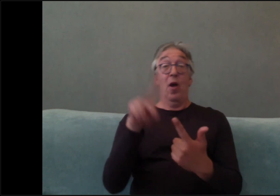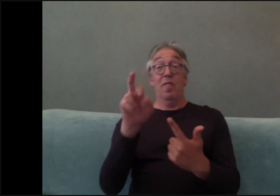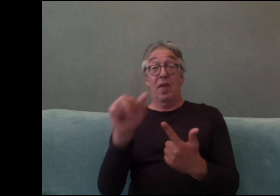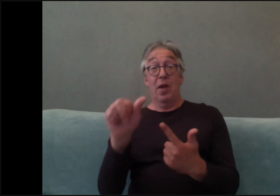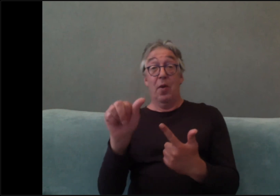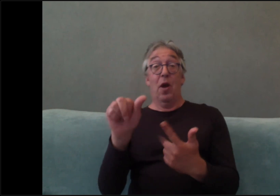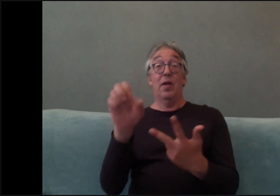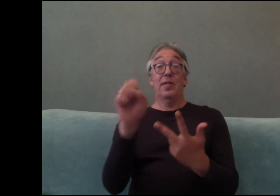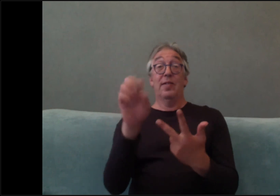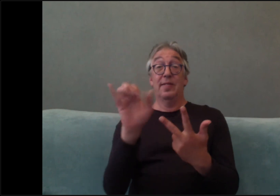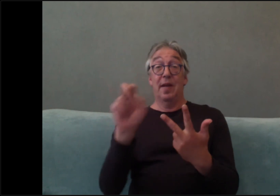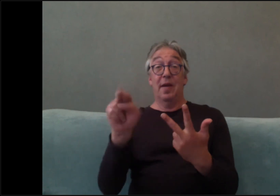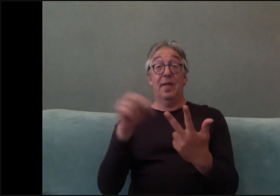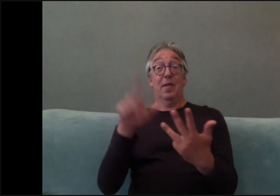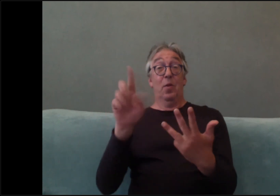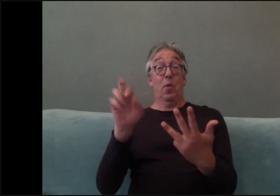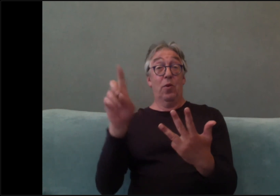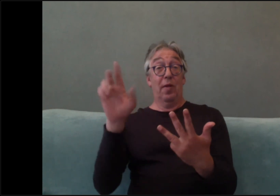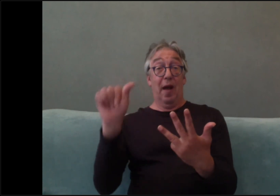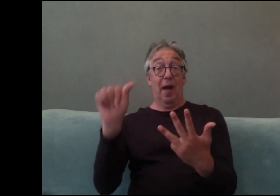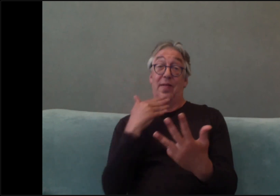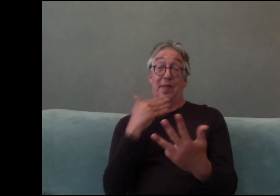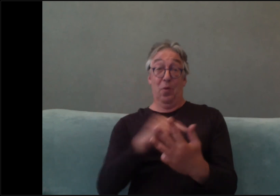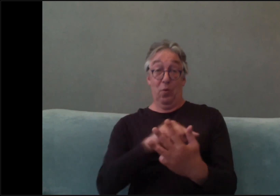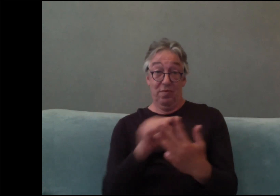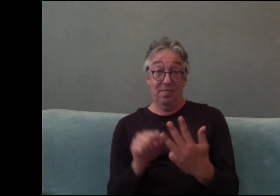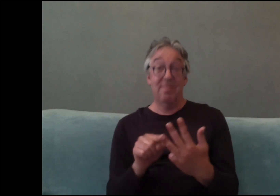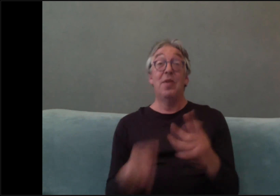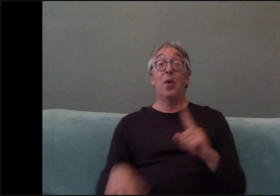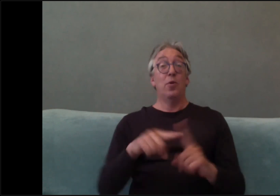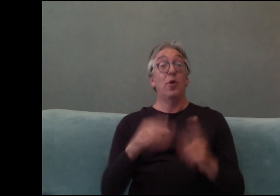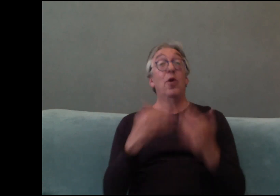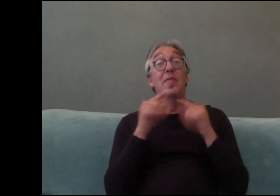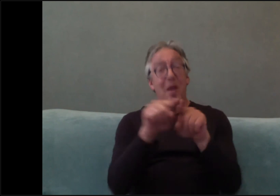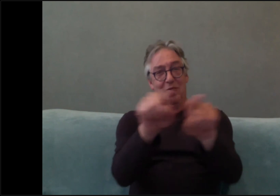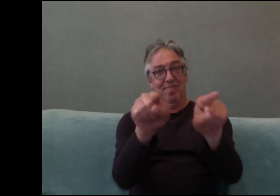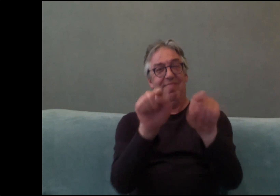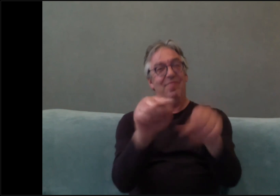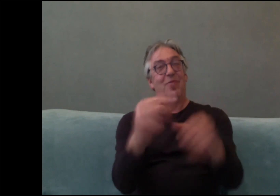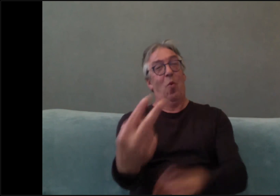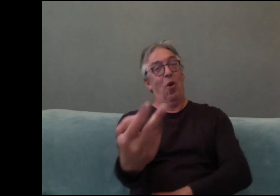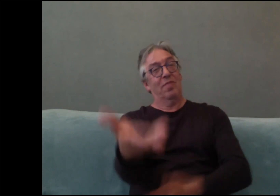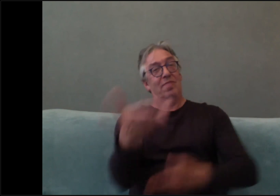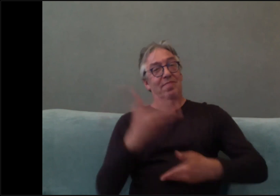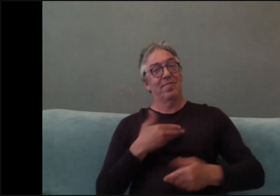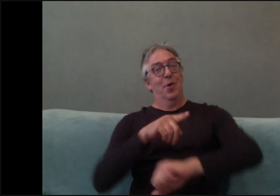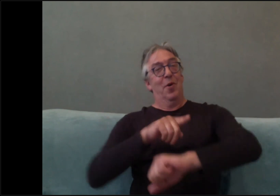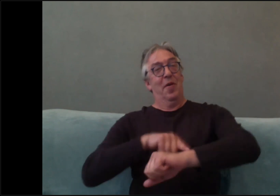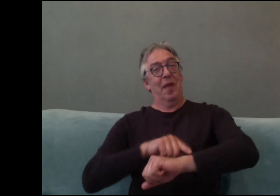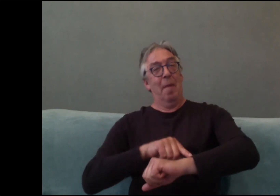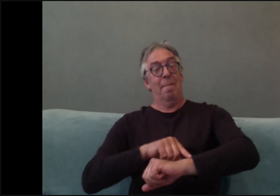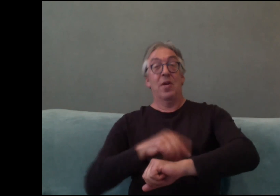Loredana. And of course, I would like to thank all of you for taking the time during what I know can be a very busy